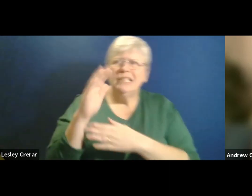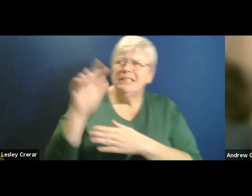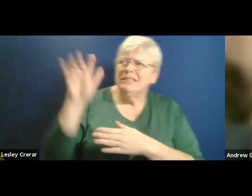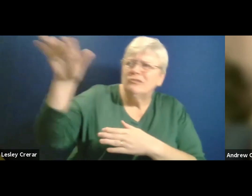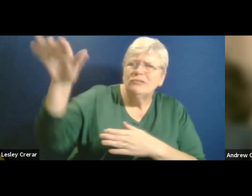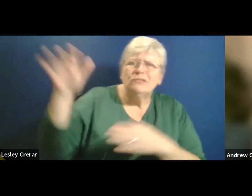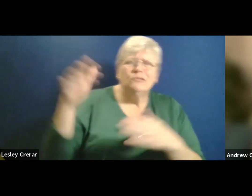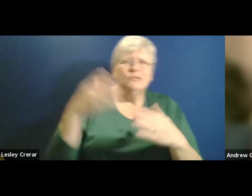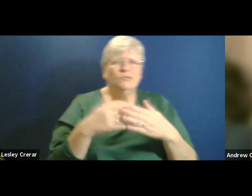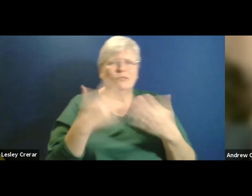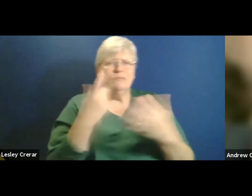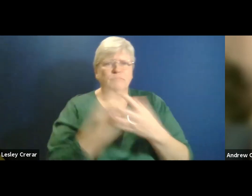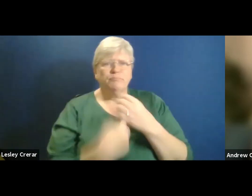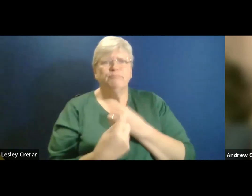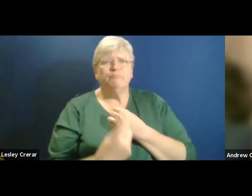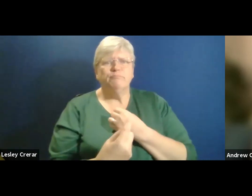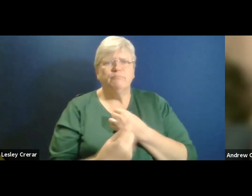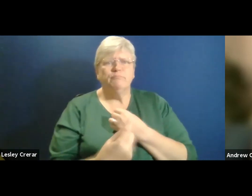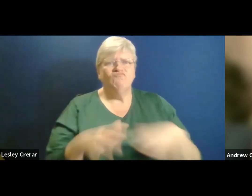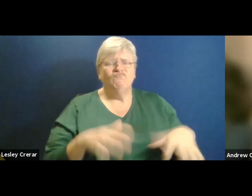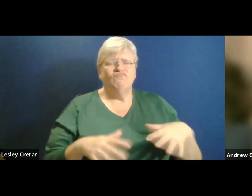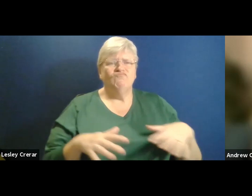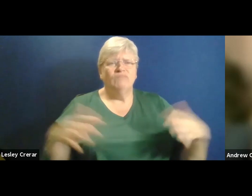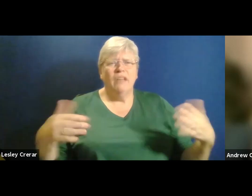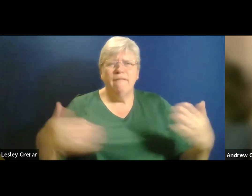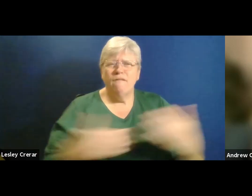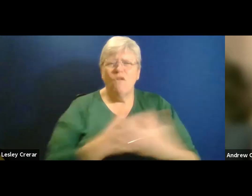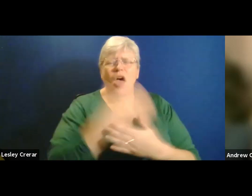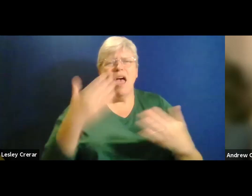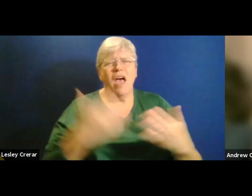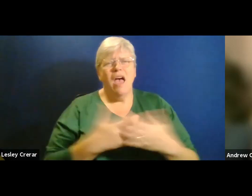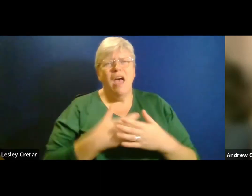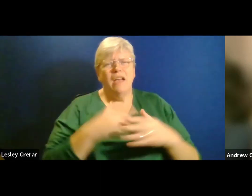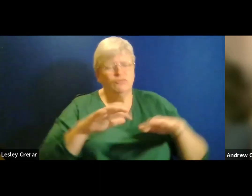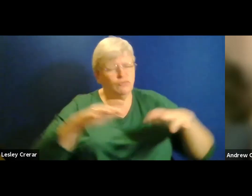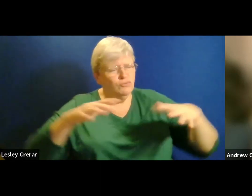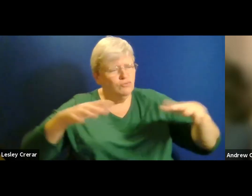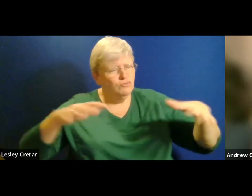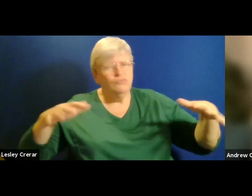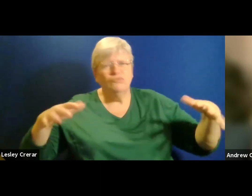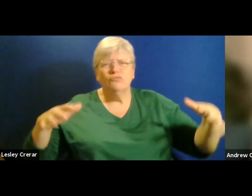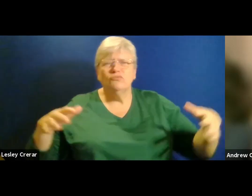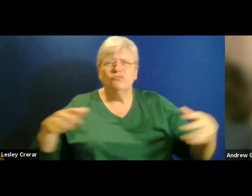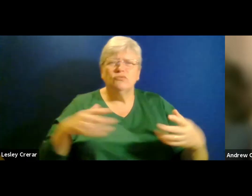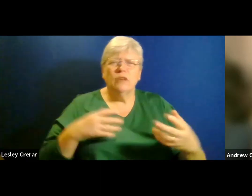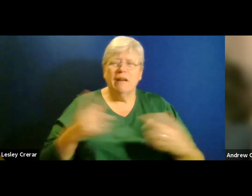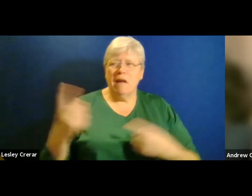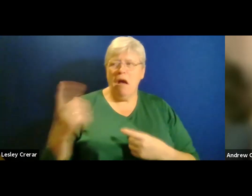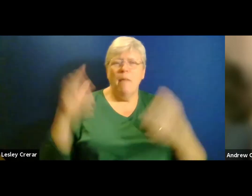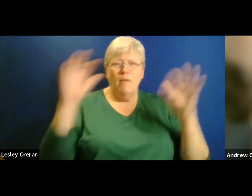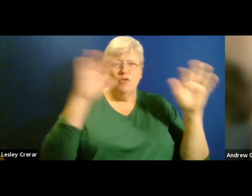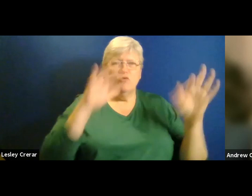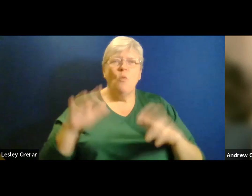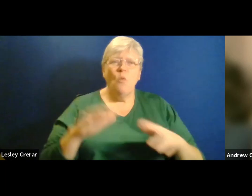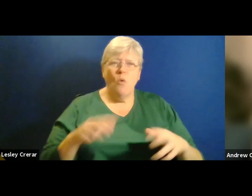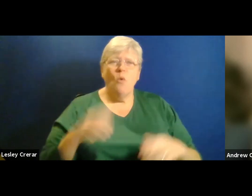was completely alone. The air, fresh from its flight across the fields to the north, told of a coming snow, and silence reigned